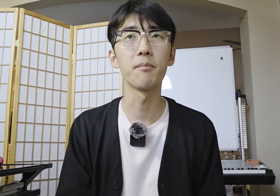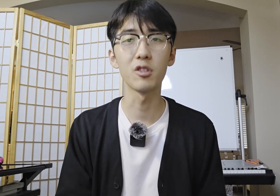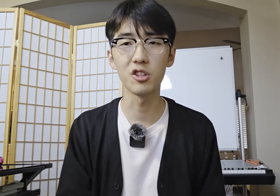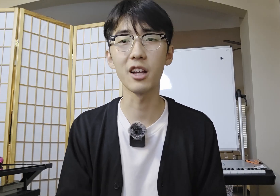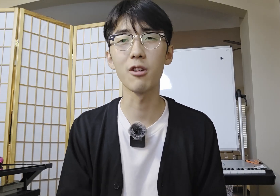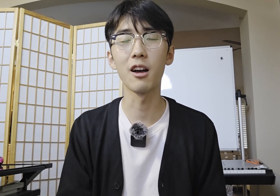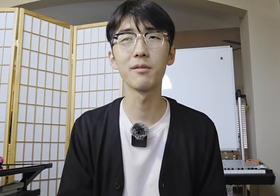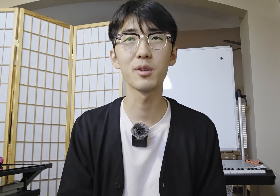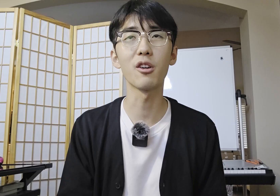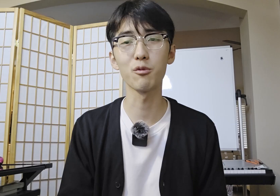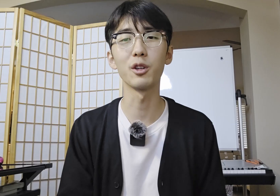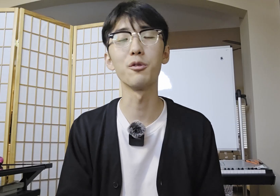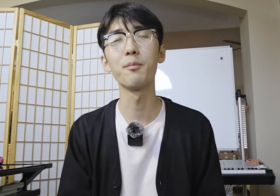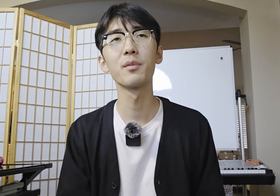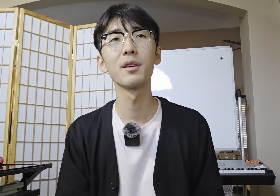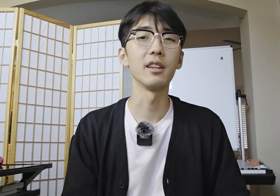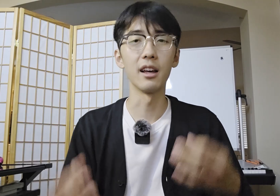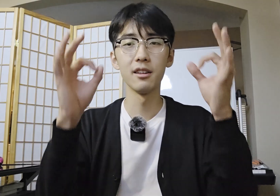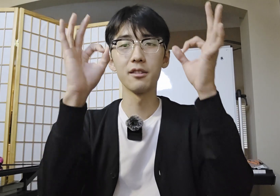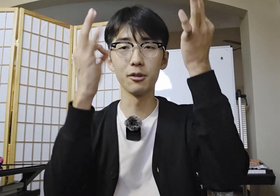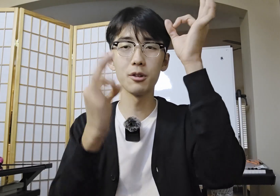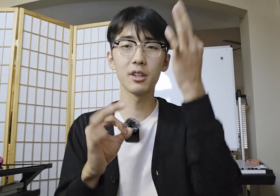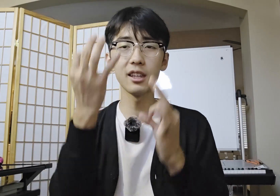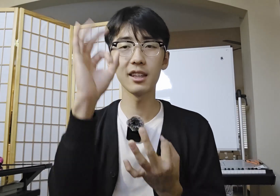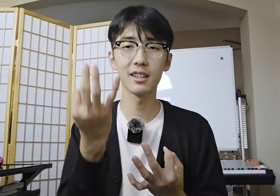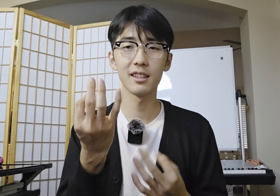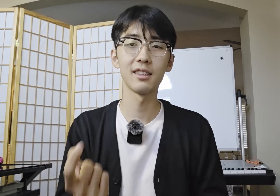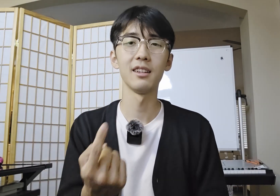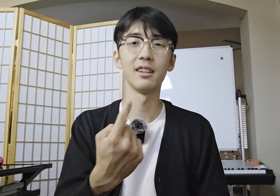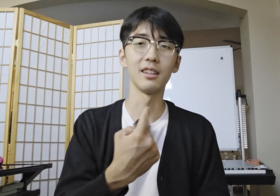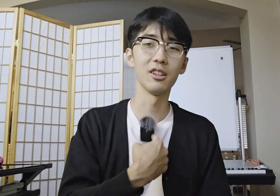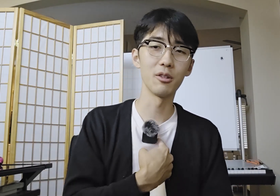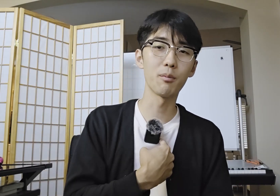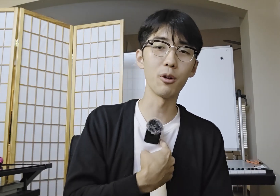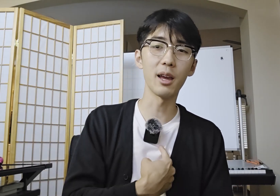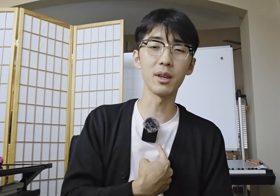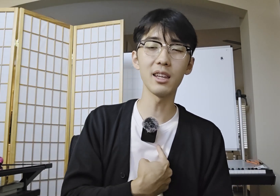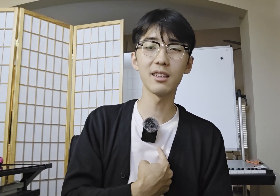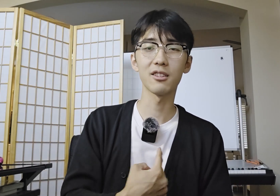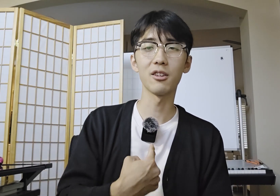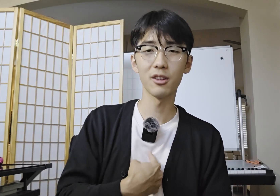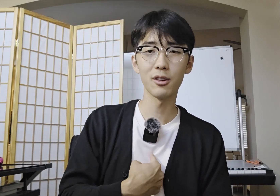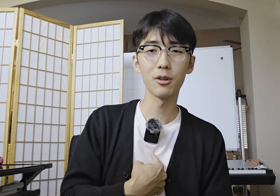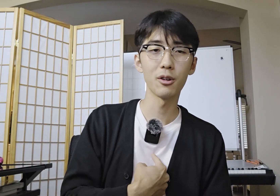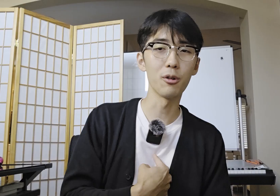you should check her out. She's also really cool. Yeah. So Yuki, you know, pointing at me. So,